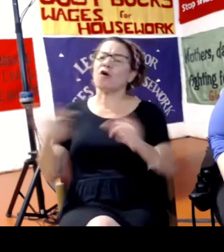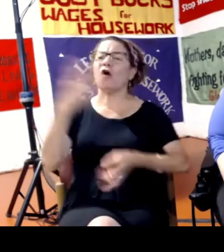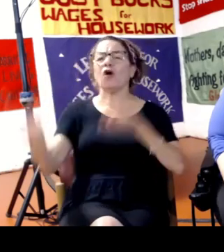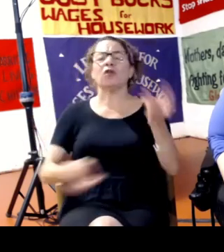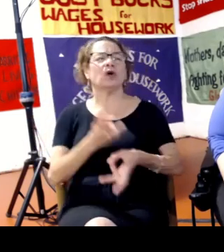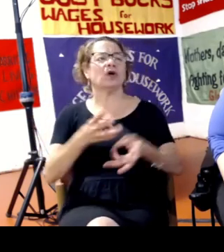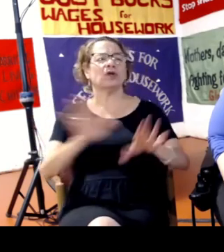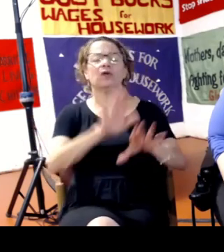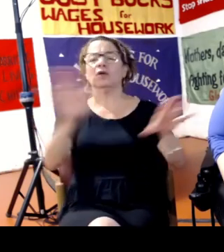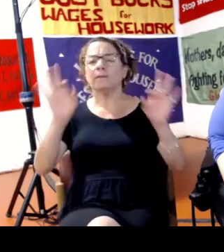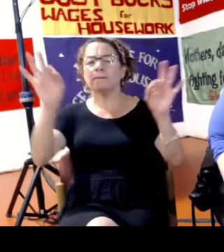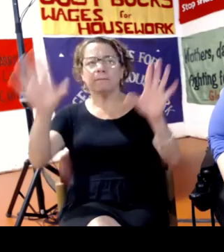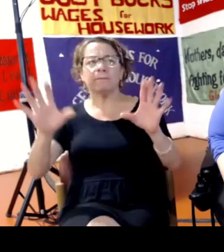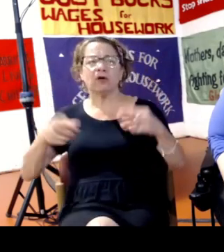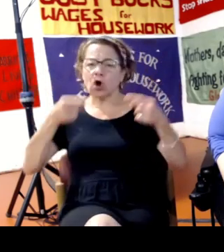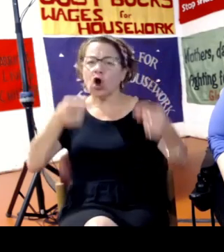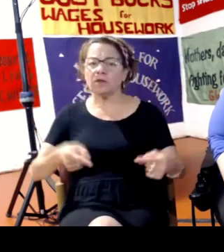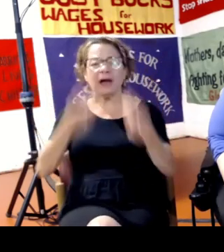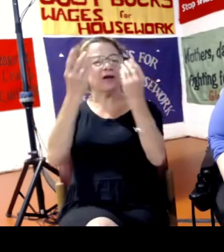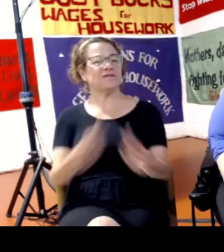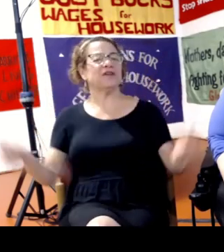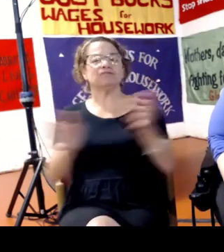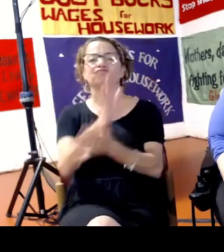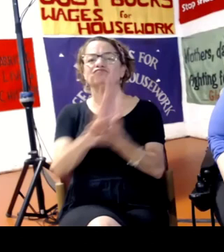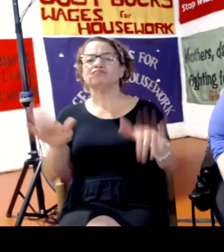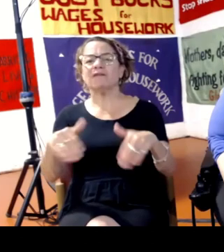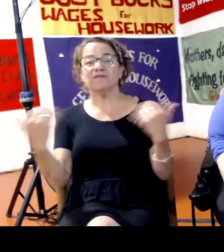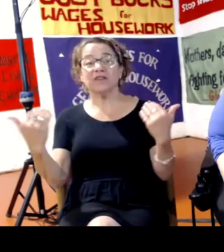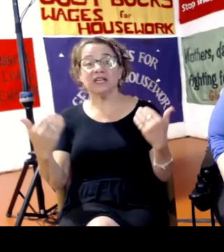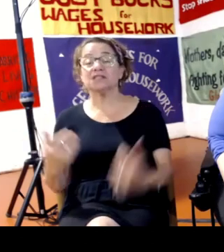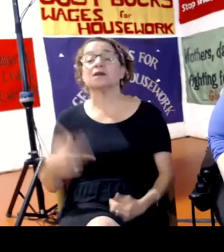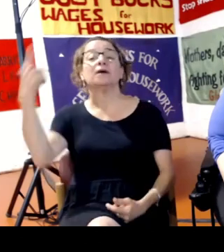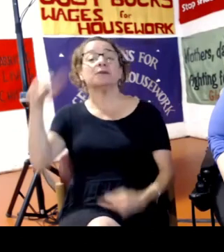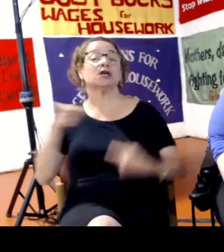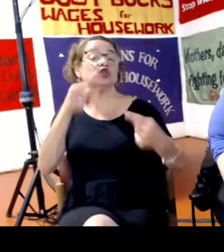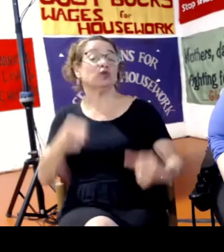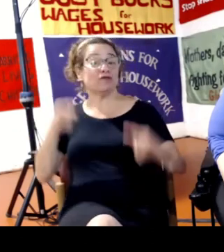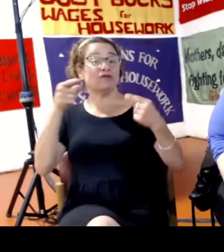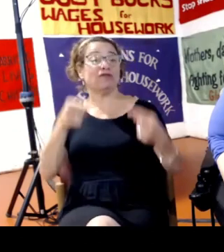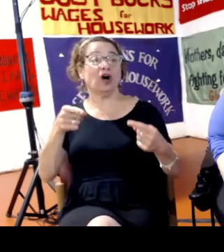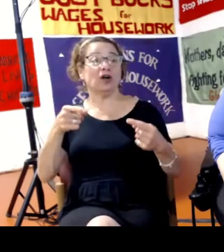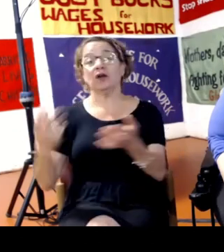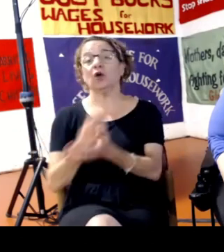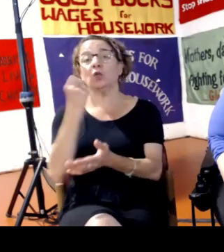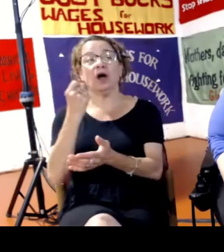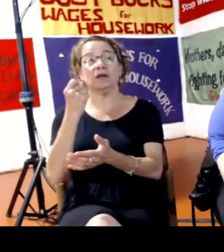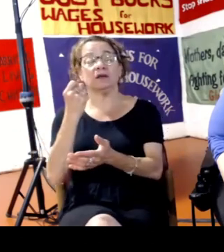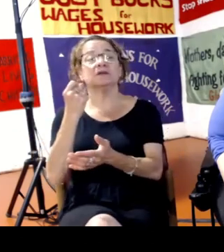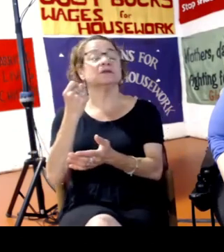wars and battles are finished, it is because you fought for long and came out